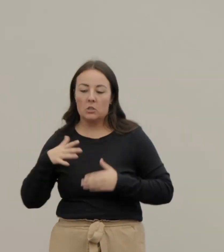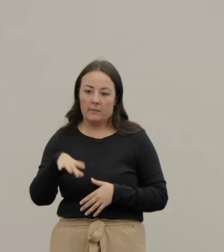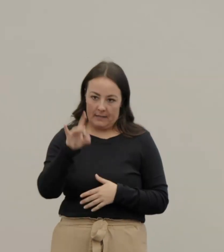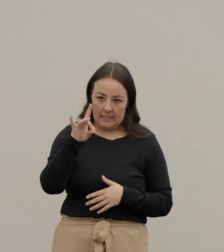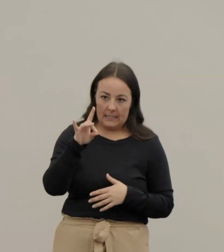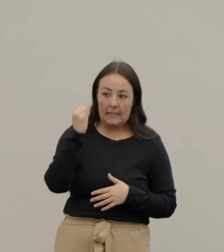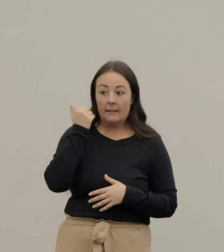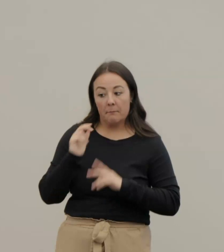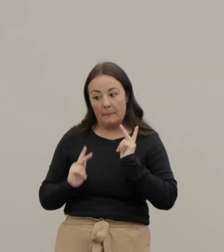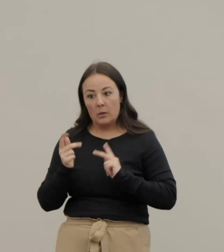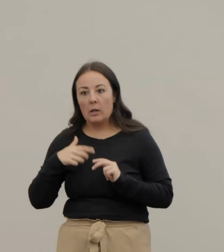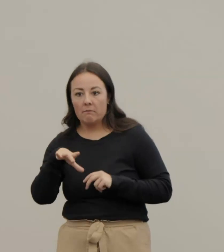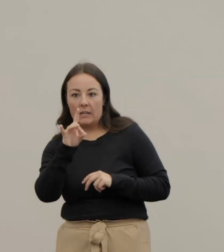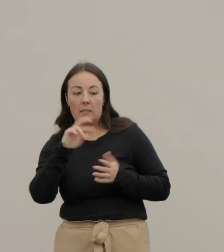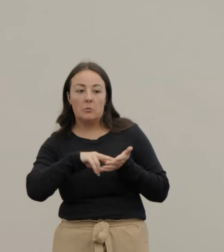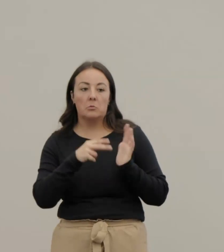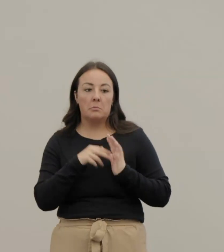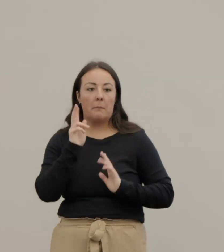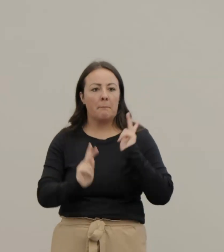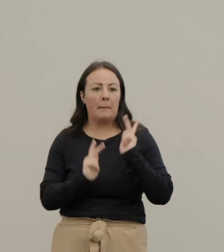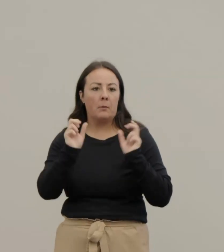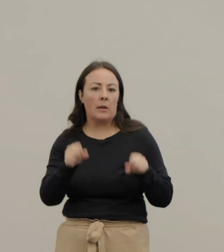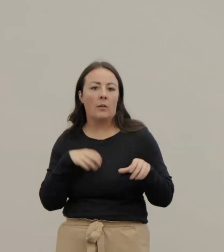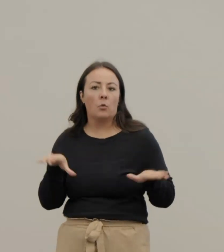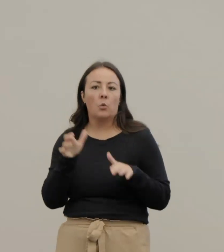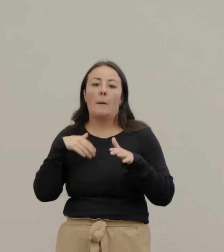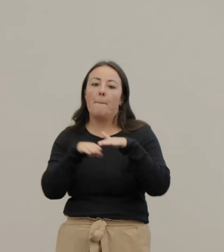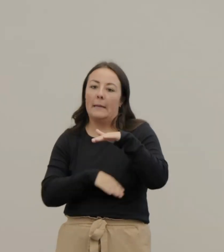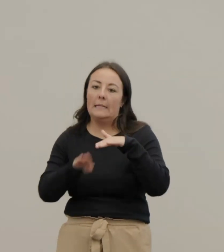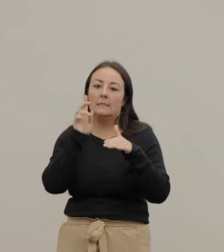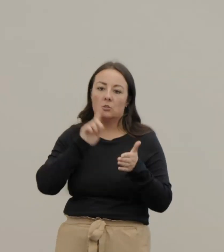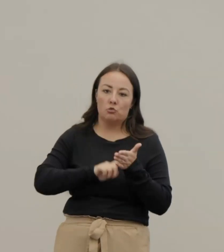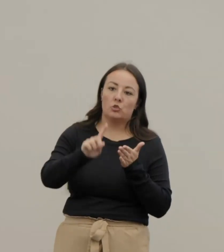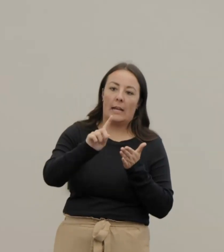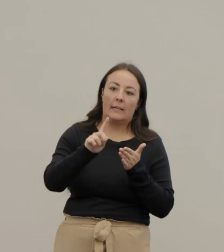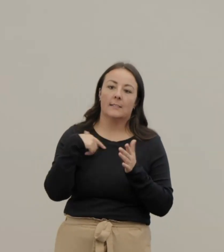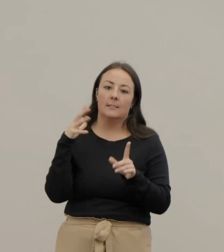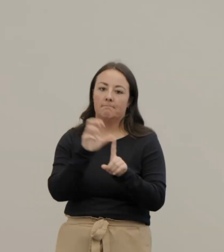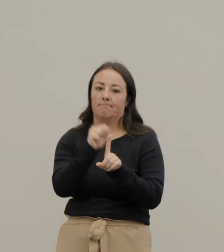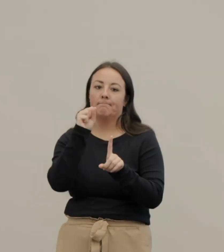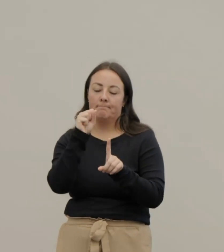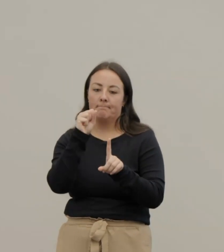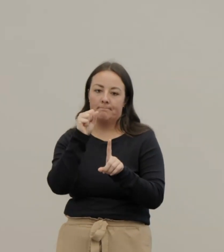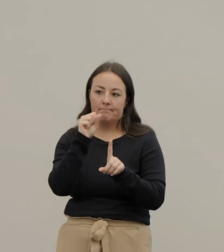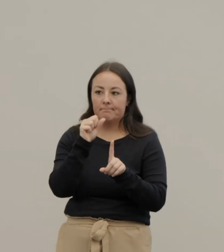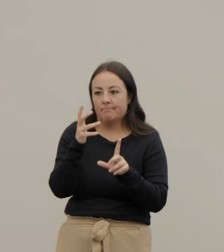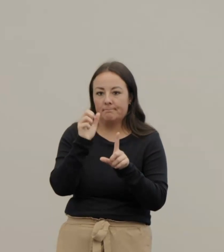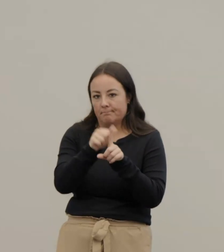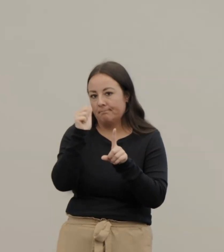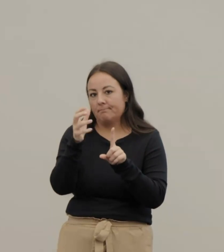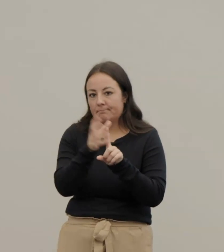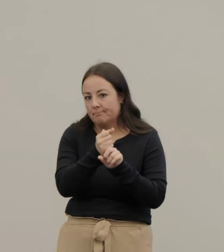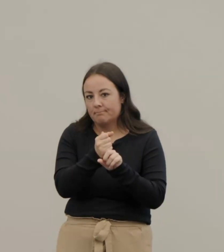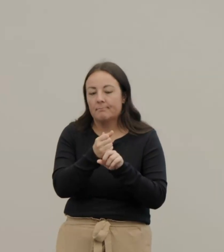do some sort of like basic check on it and say that's not compliant, and again, get you and ask for it even if they